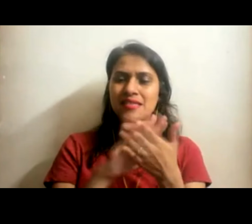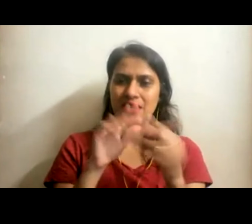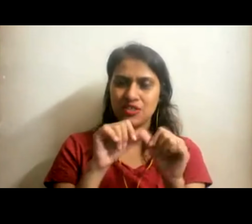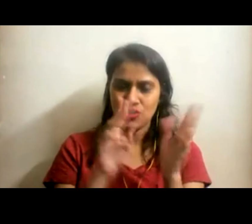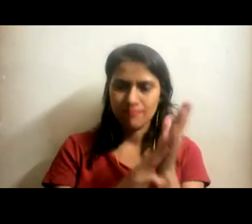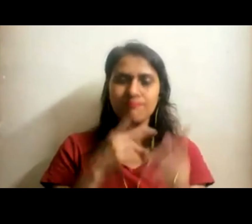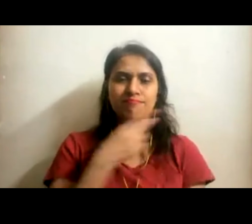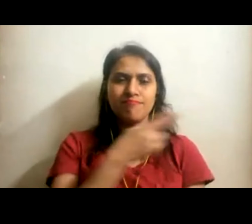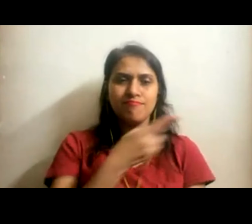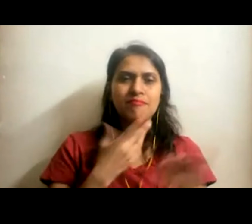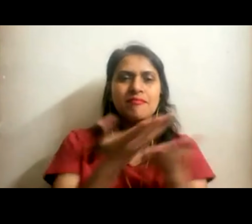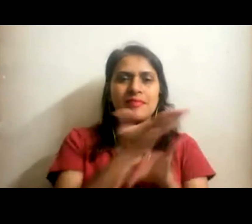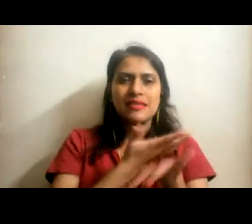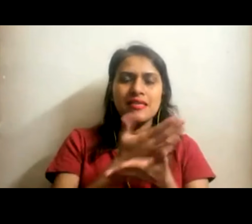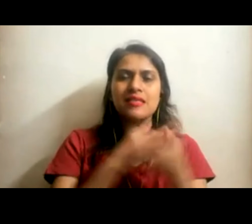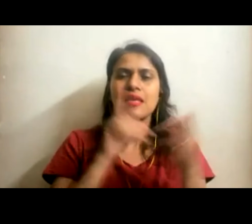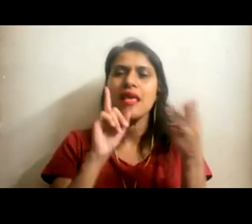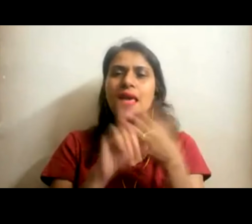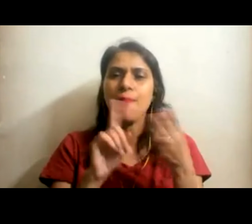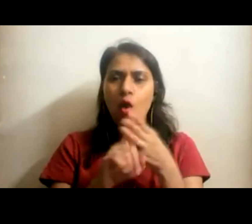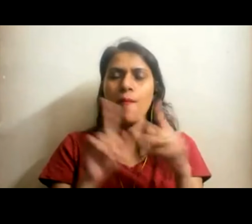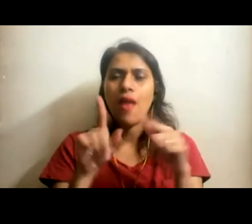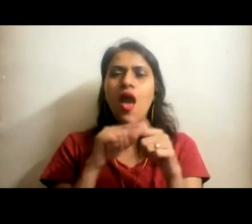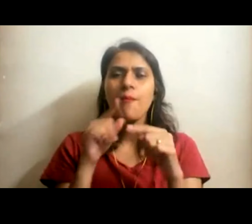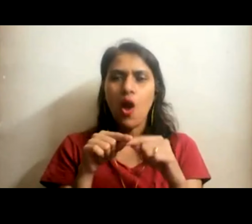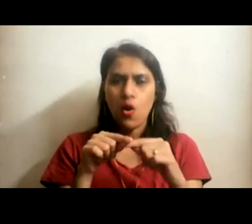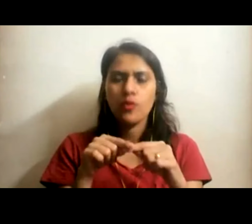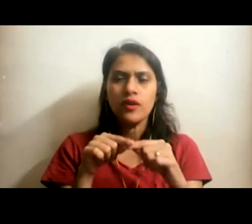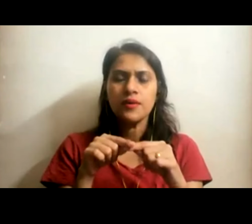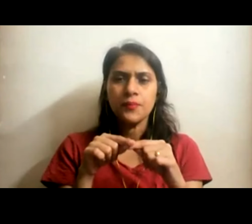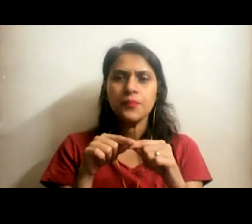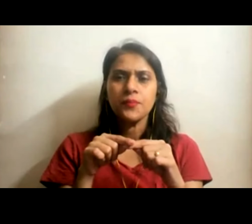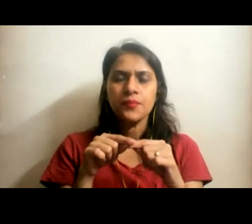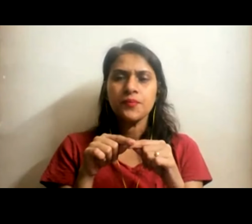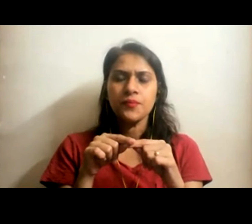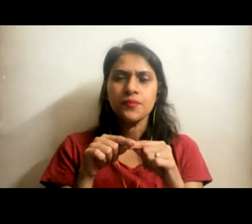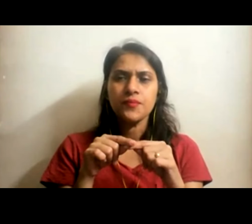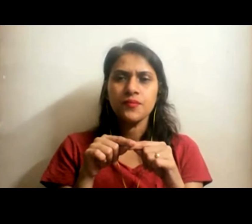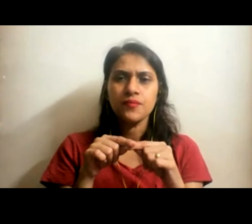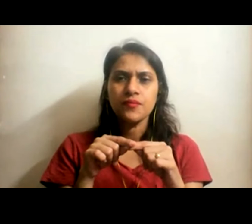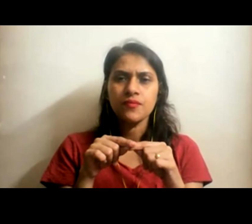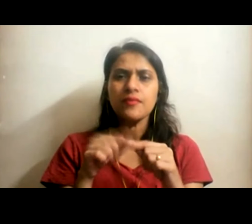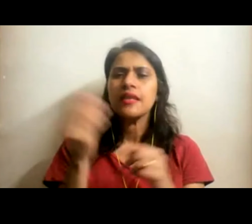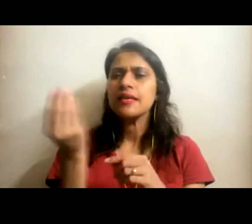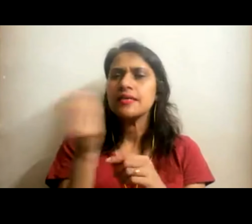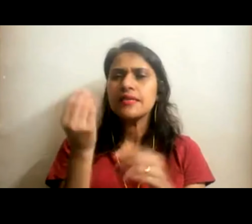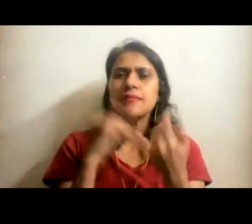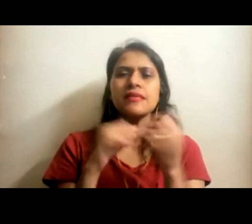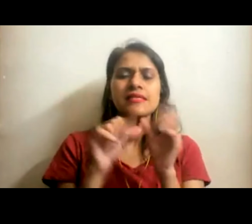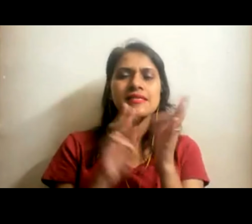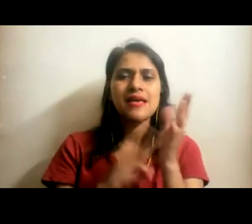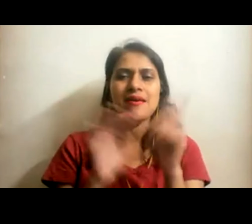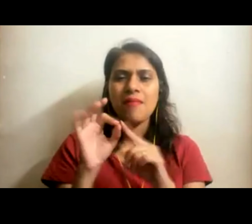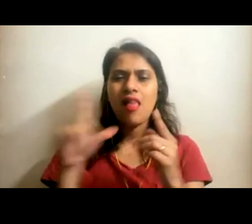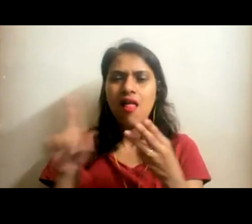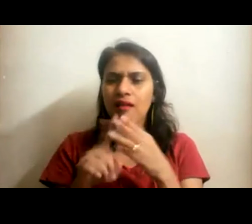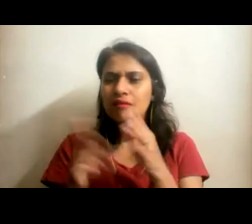this employment thing, with this employment thing, that we will take sample of some person with disabilities, and then